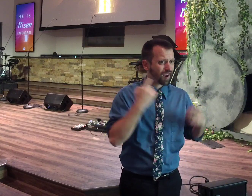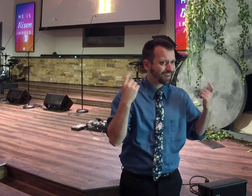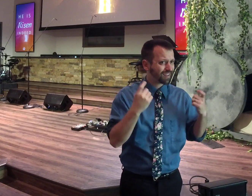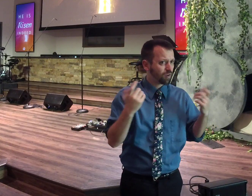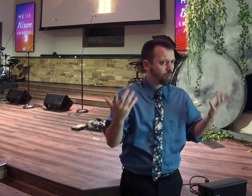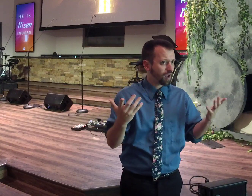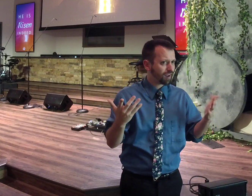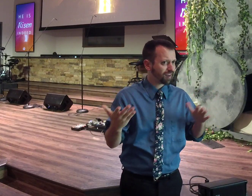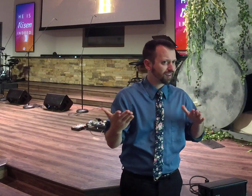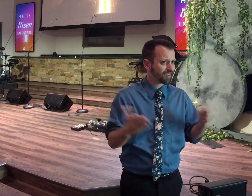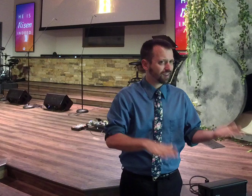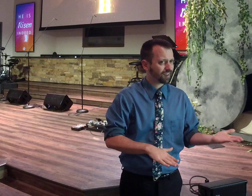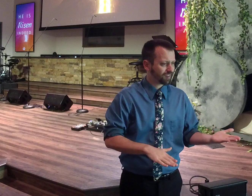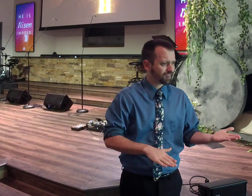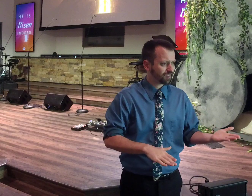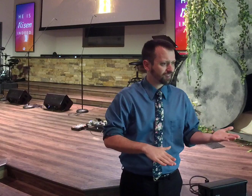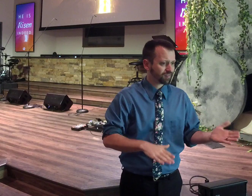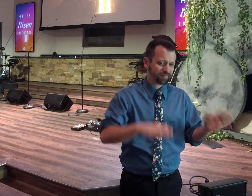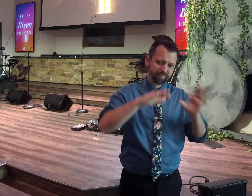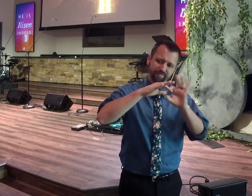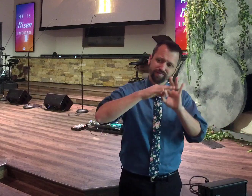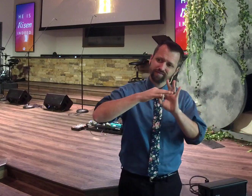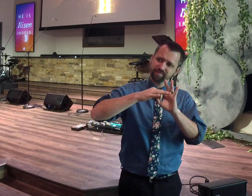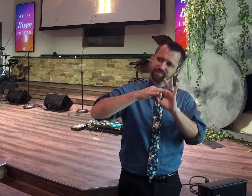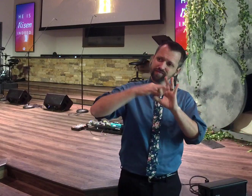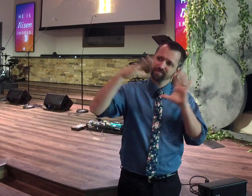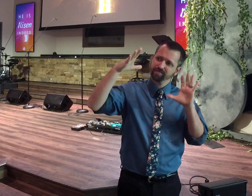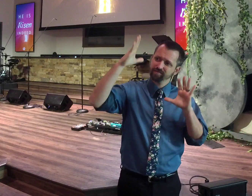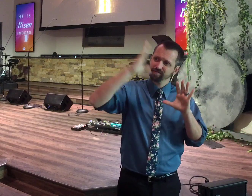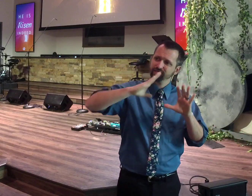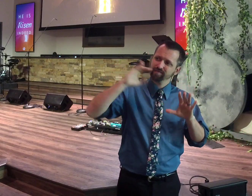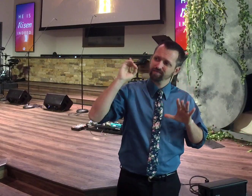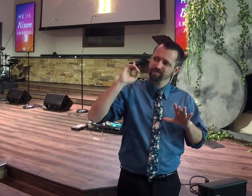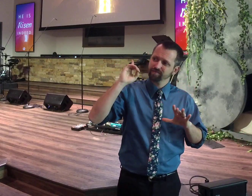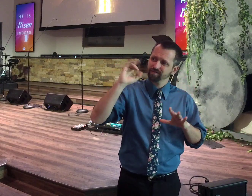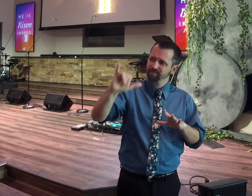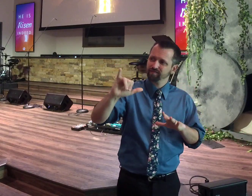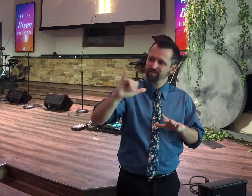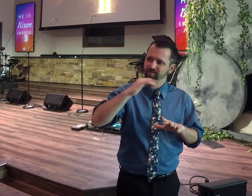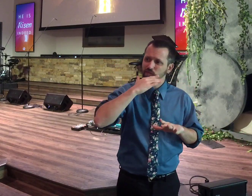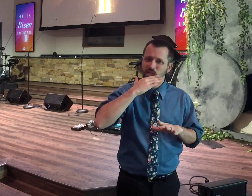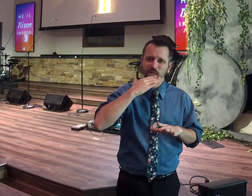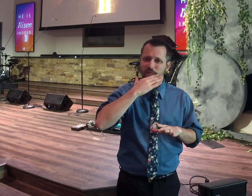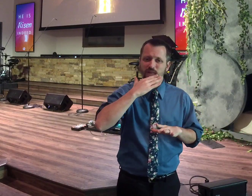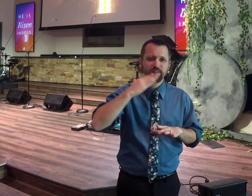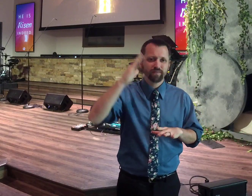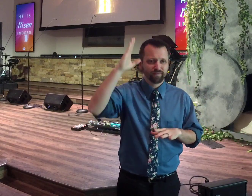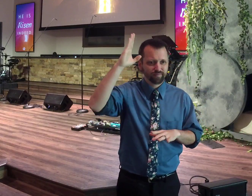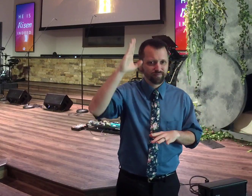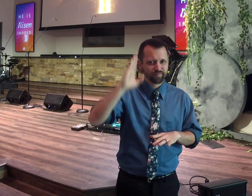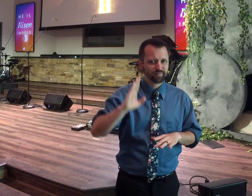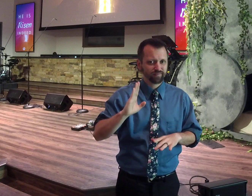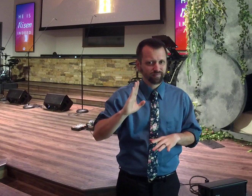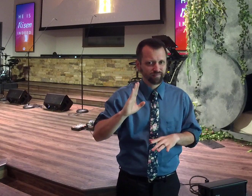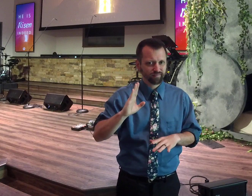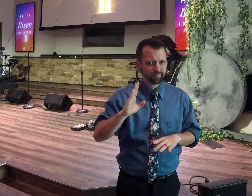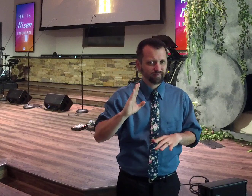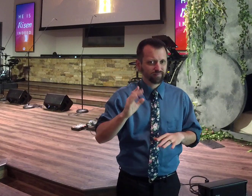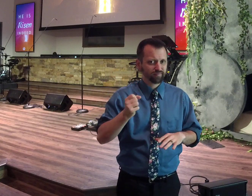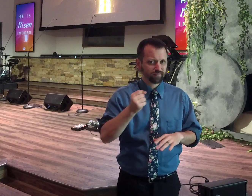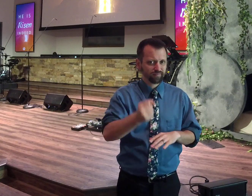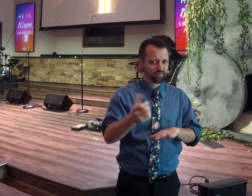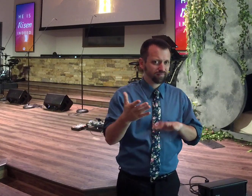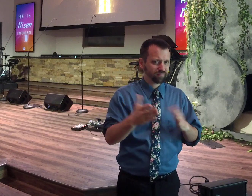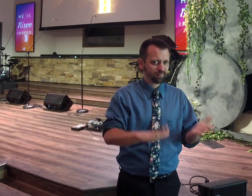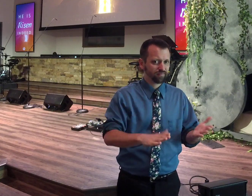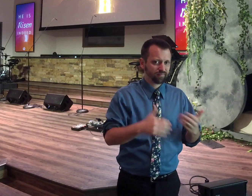is death, which is separation from God forever. God has imposed death, separation from him for all eternity,